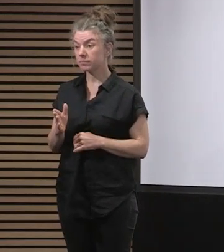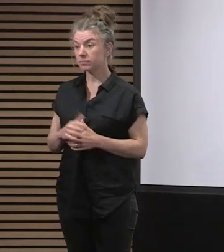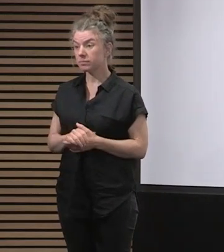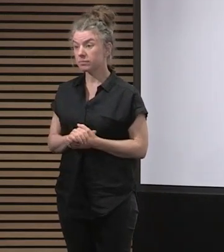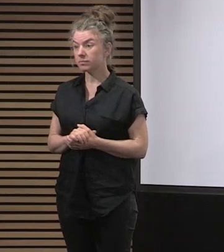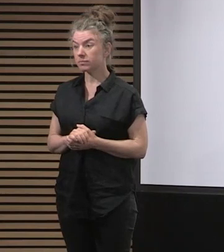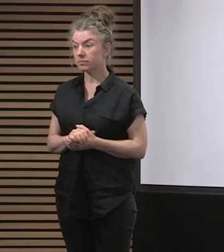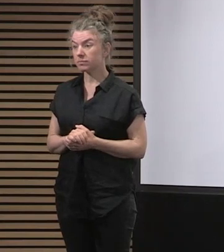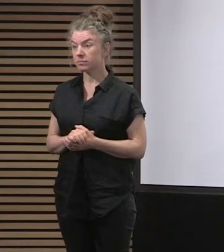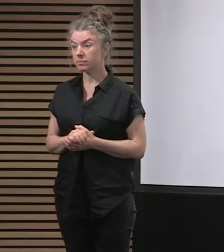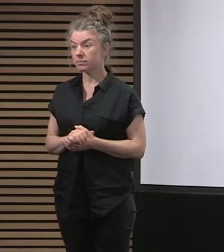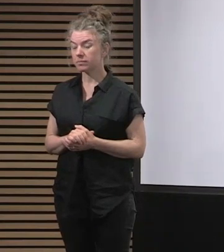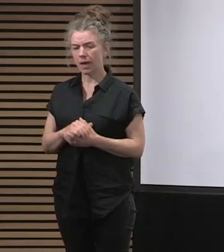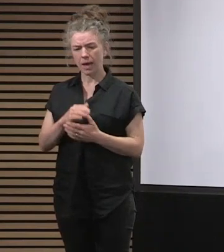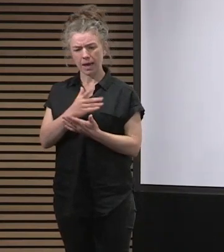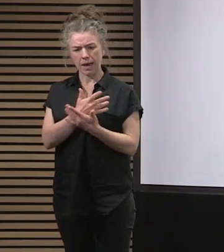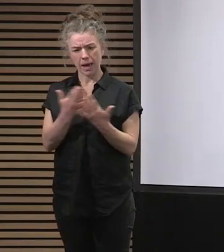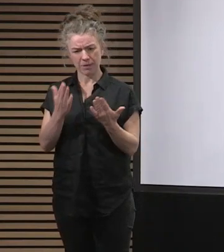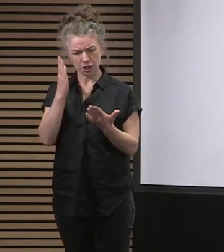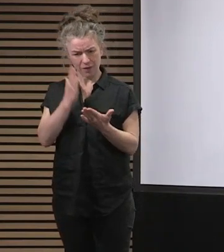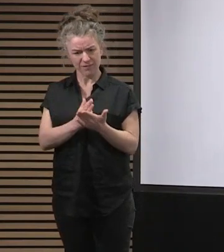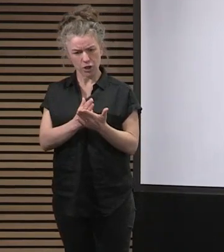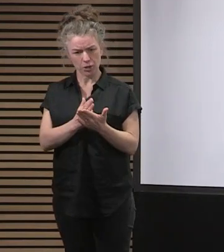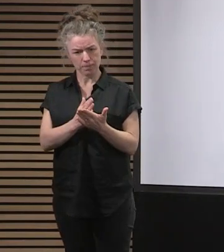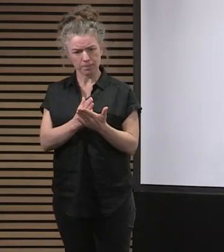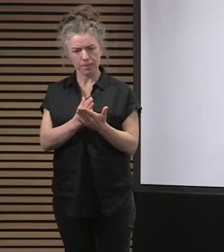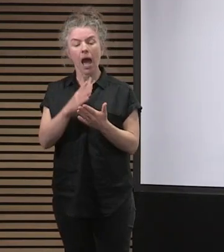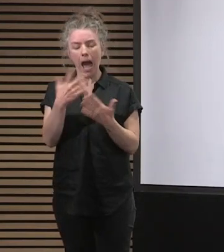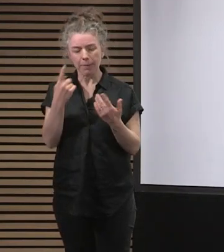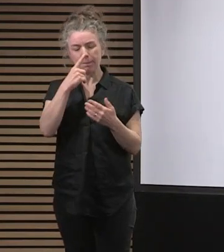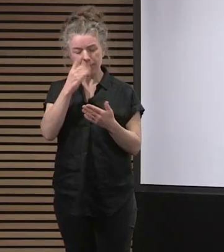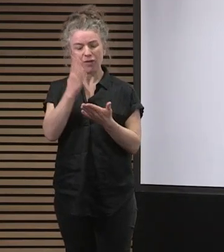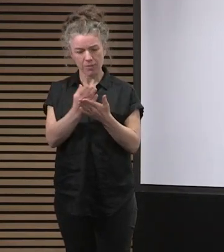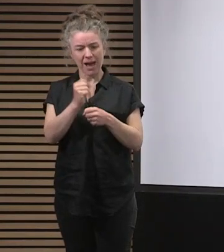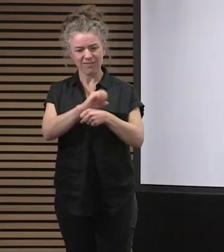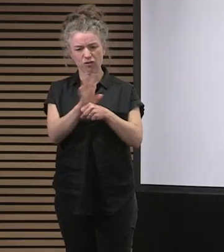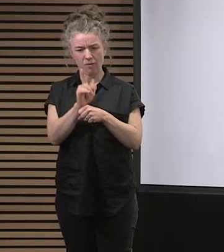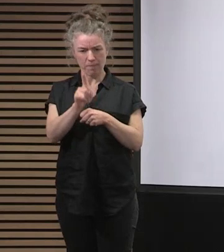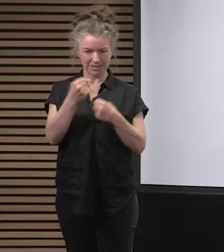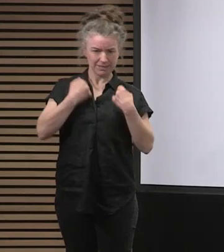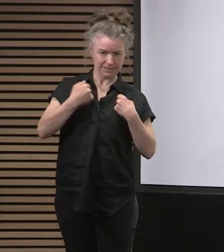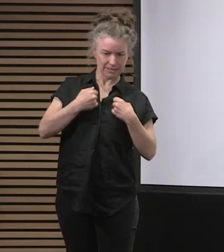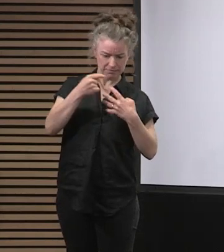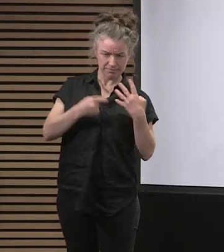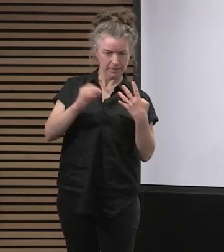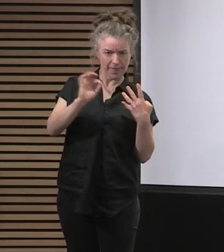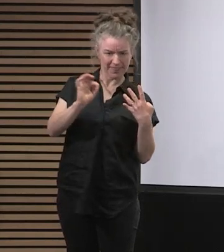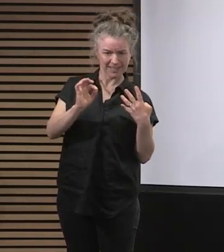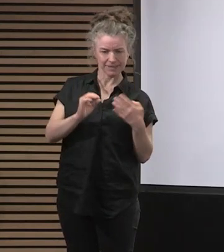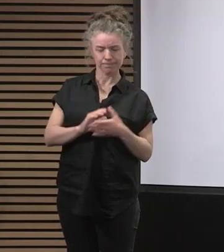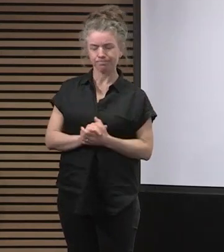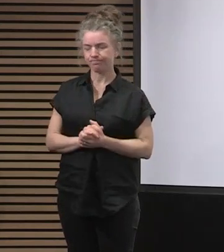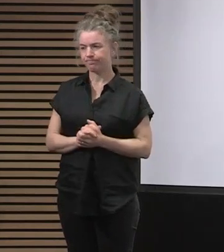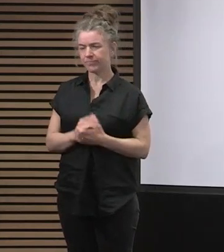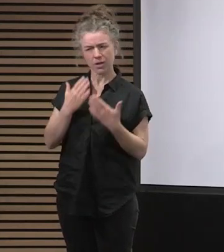asymptomatic cases have returned positive results? No, I don't have that data, sorry. And in Germany, they have a system